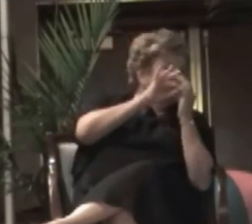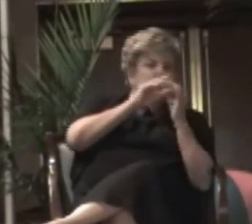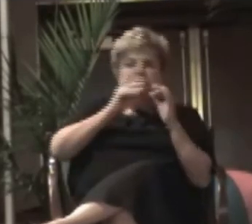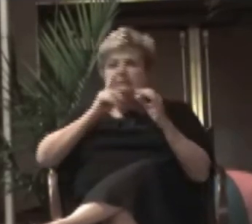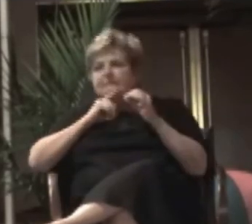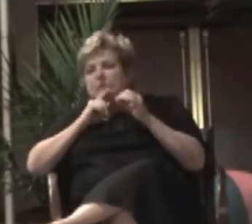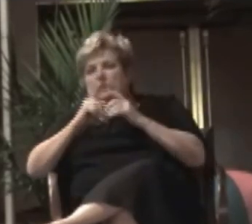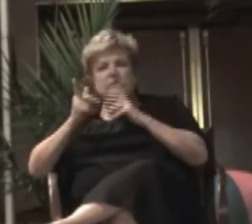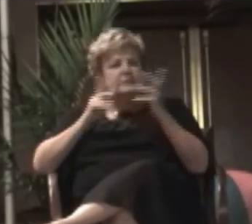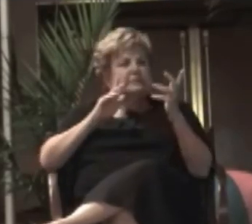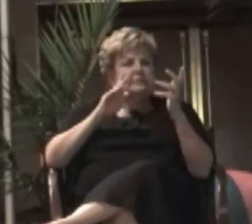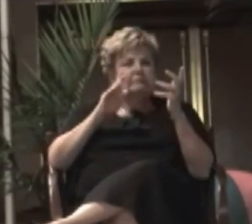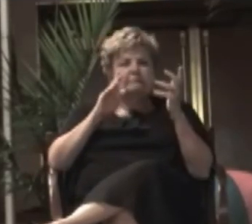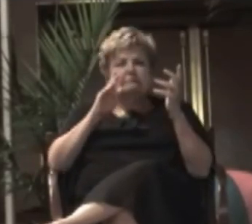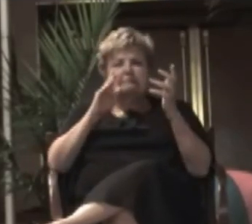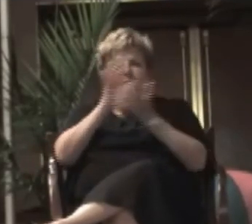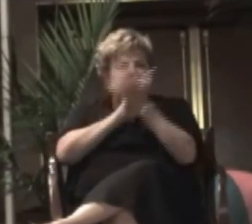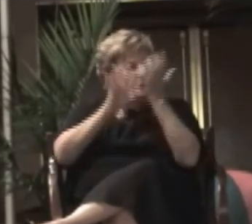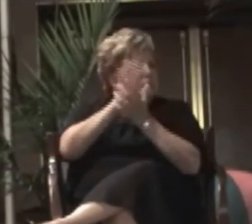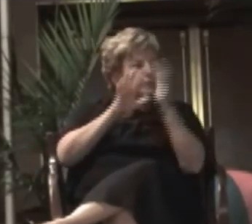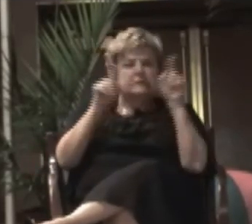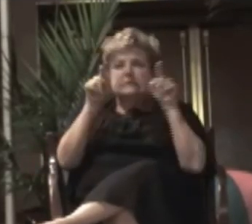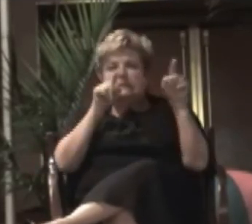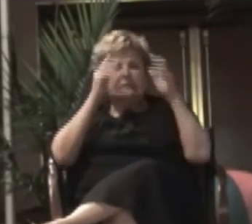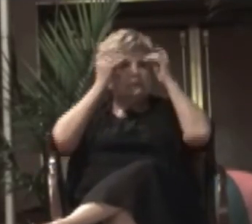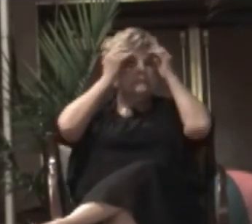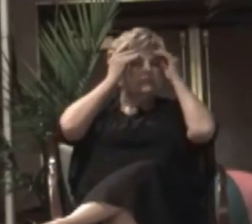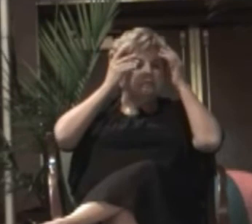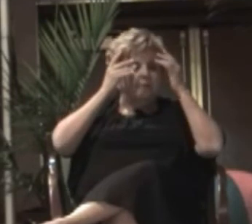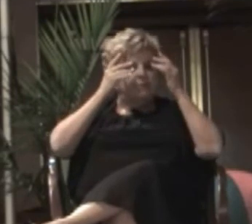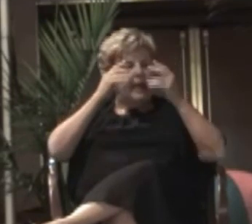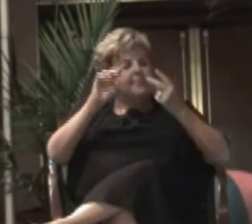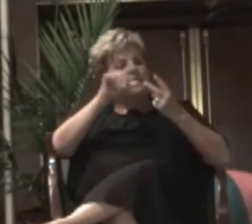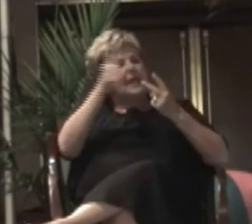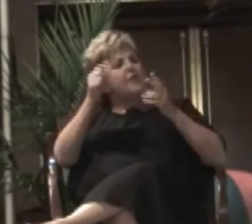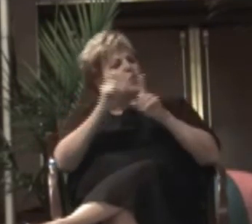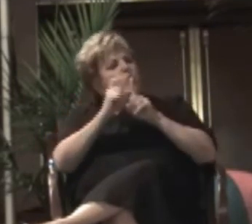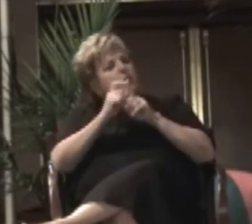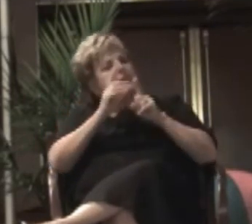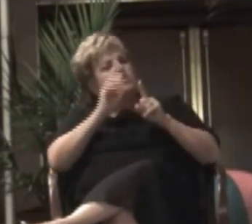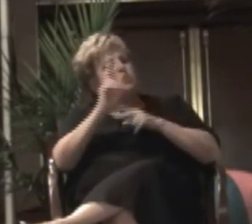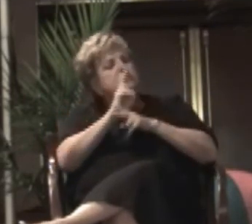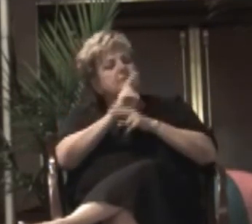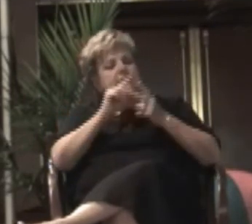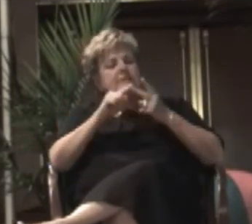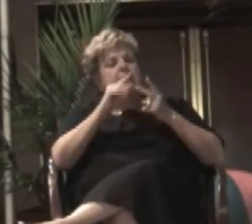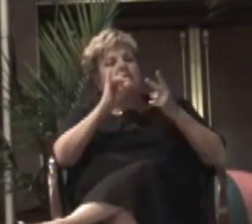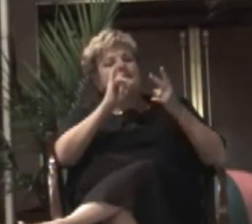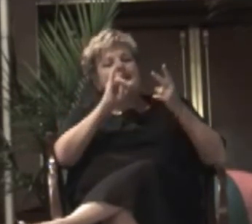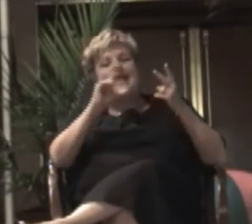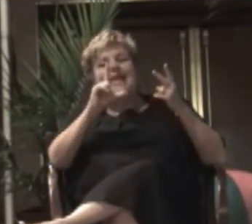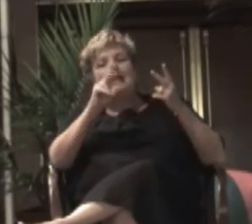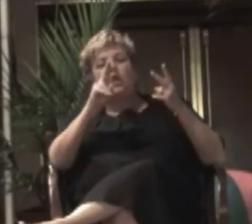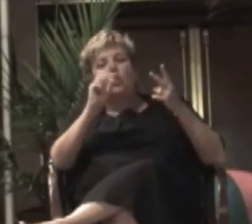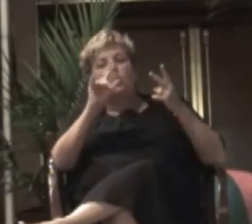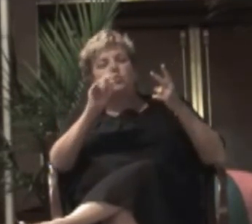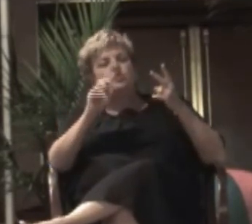versa. And that's one. And the other is illusion. In the chapter about alcoholism, which says, the persistence of